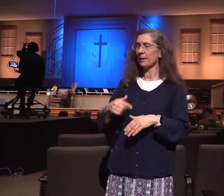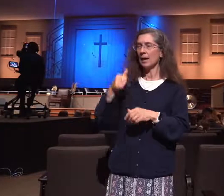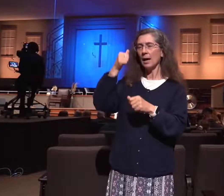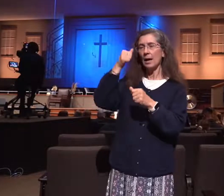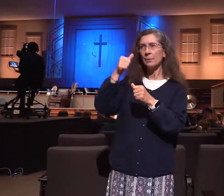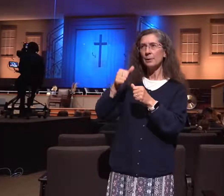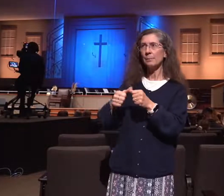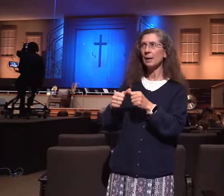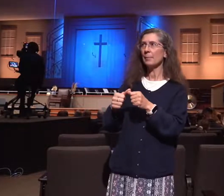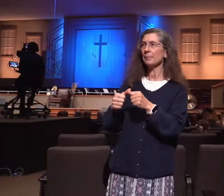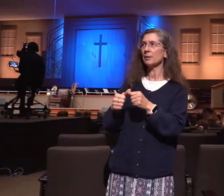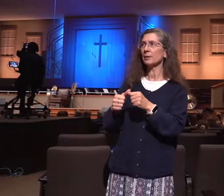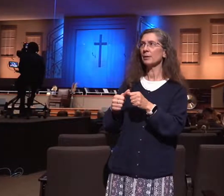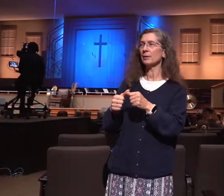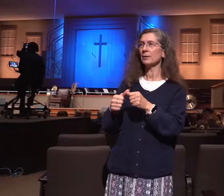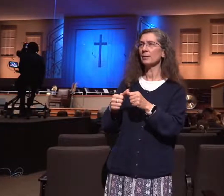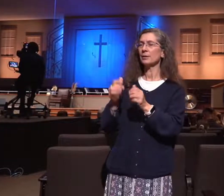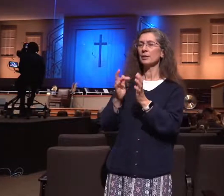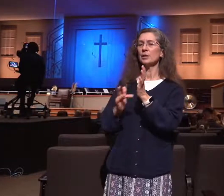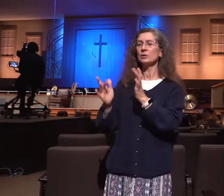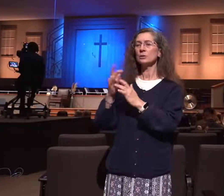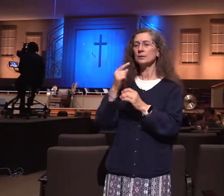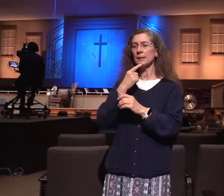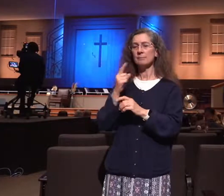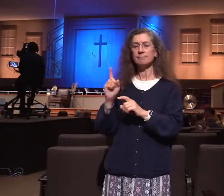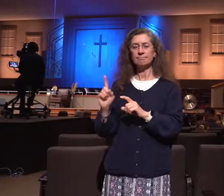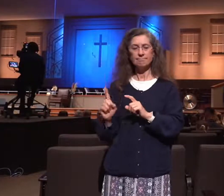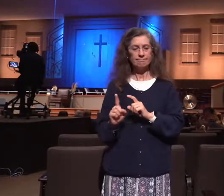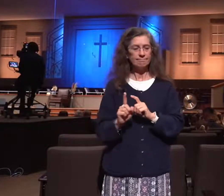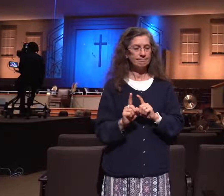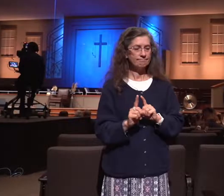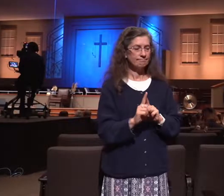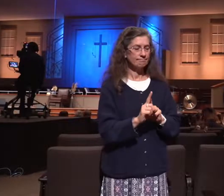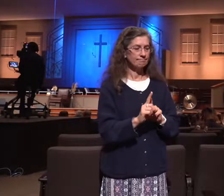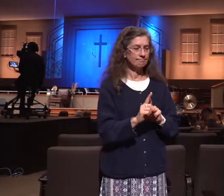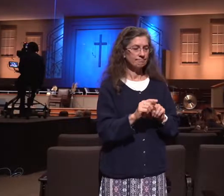him saying, well, let's go out to the tomb. We went out to the tomb.